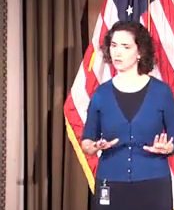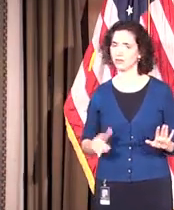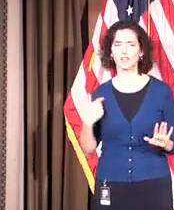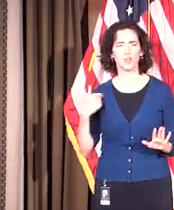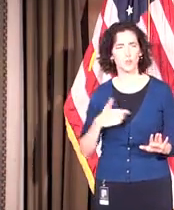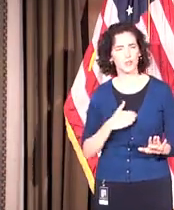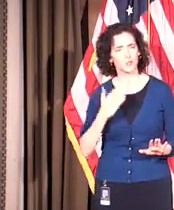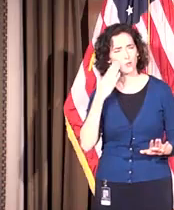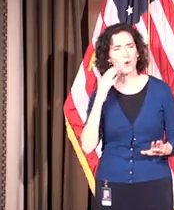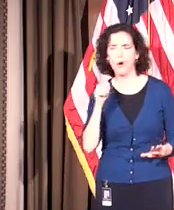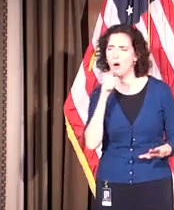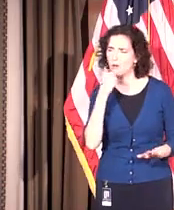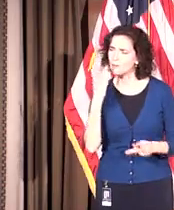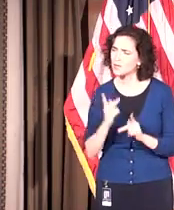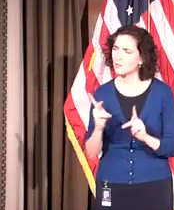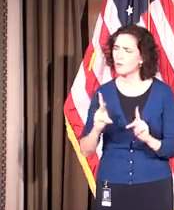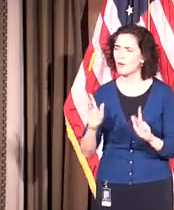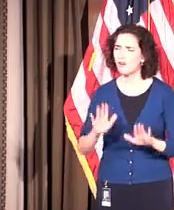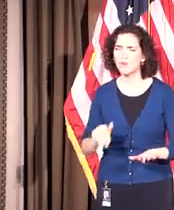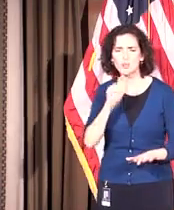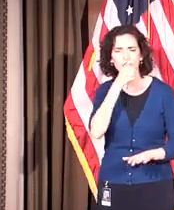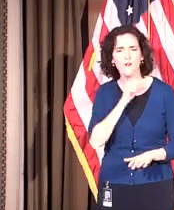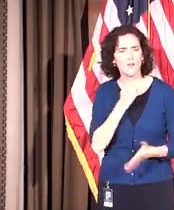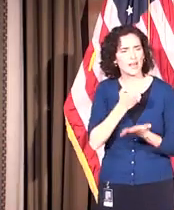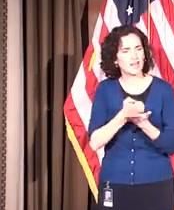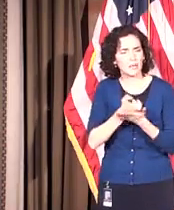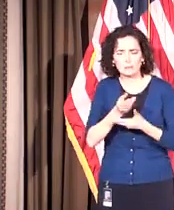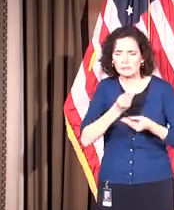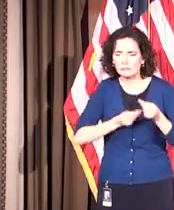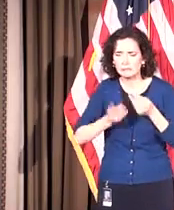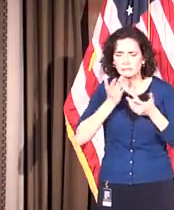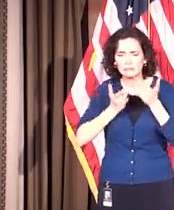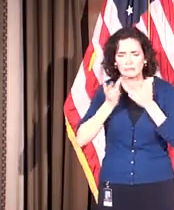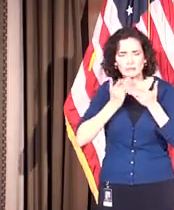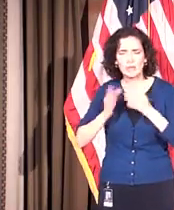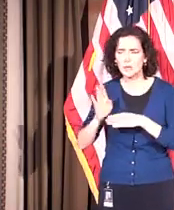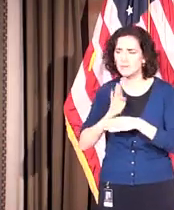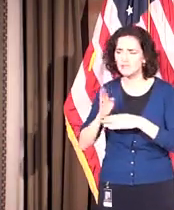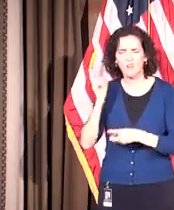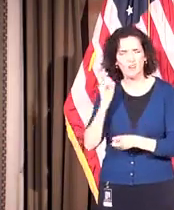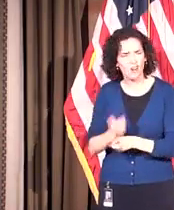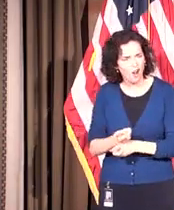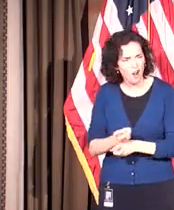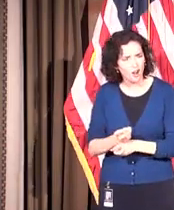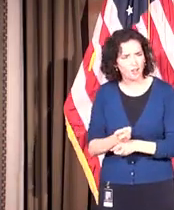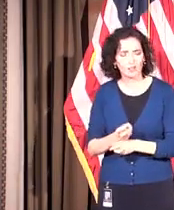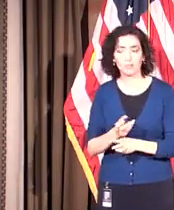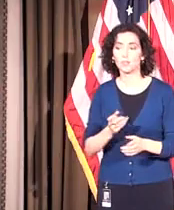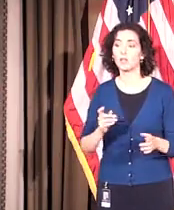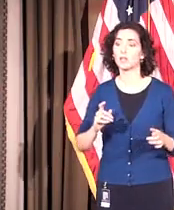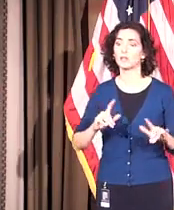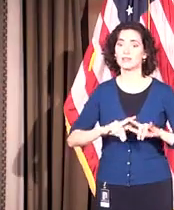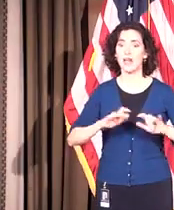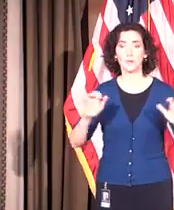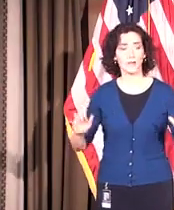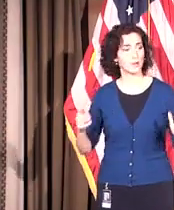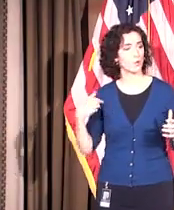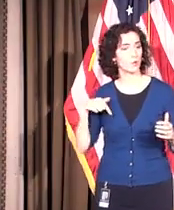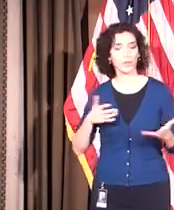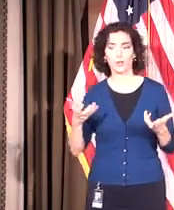enough for people right now in terms of the economy and their businesses and their livelihoods. But we also know we don't want to go